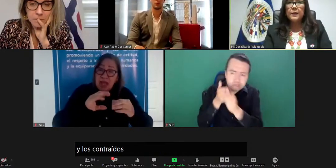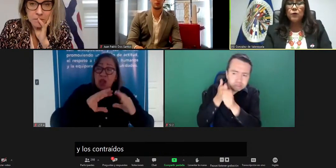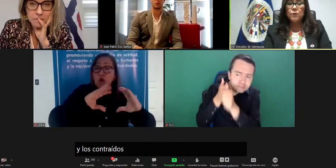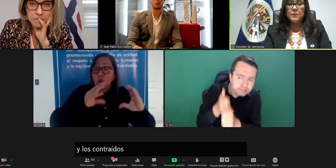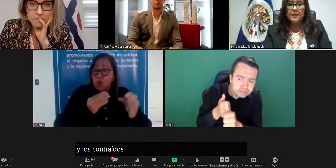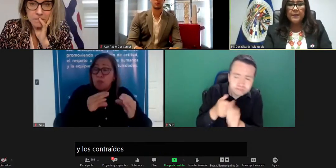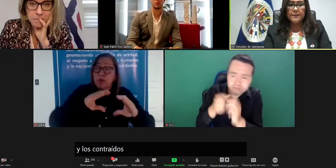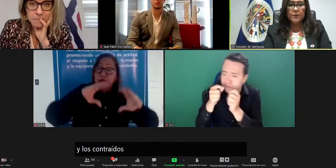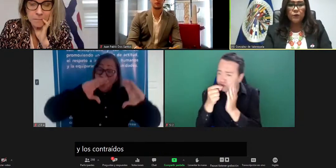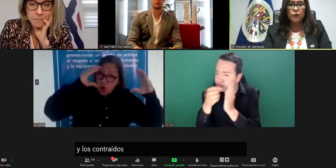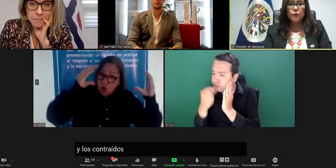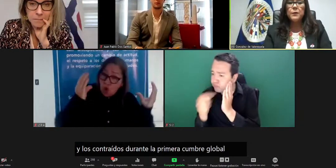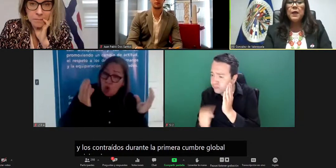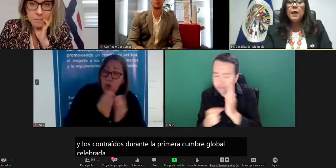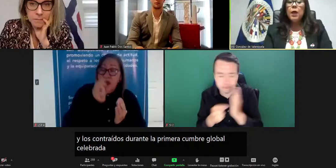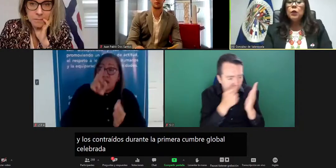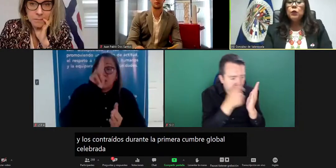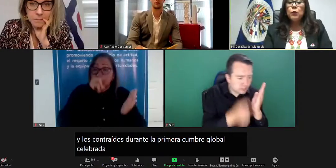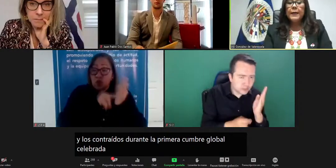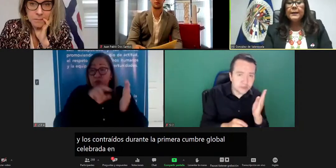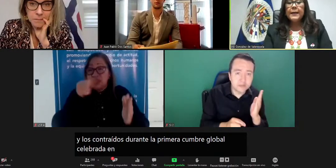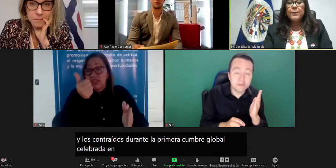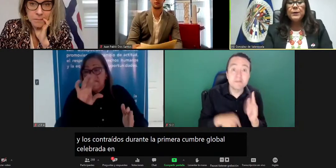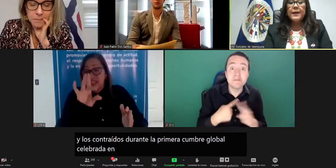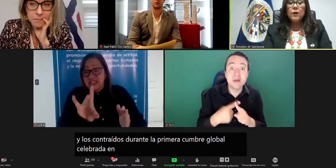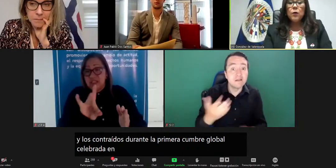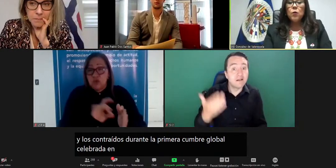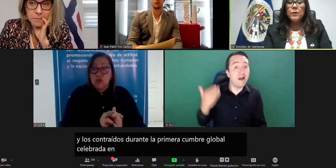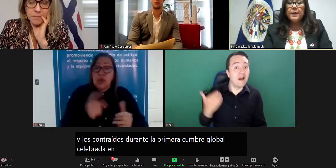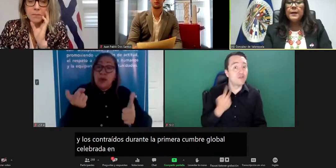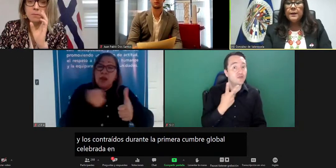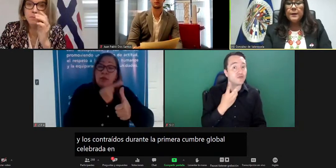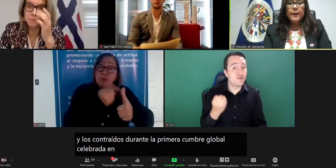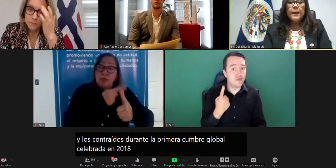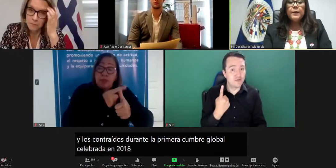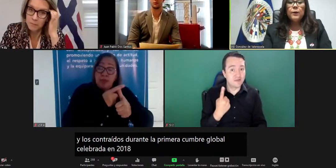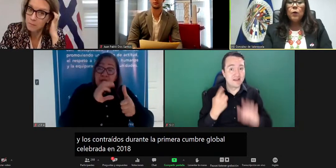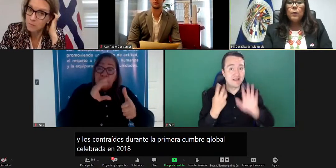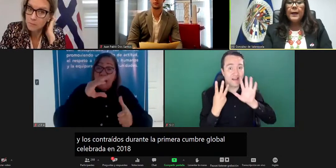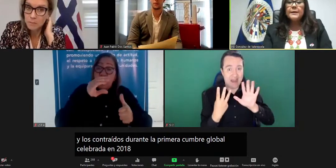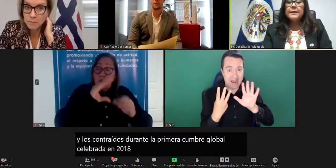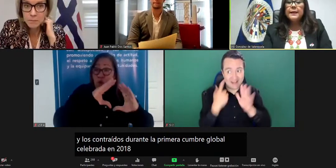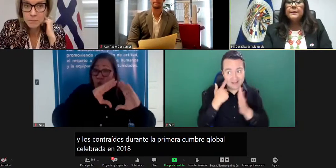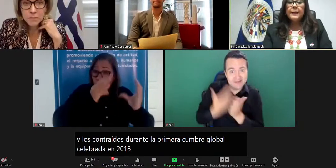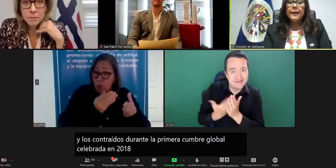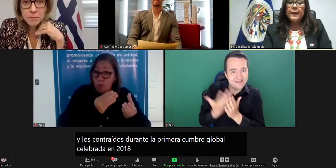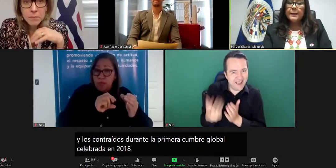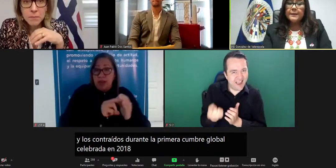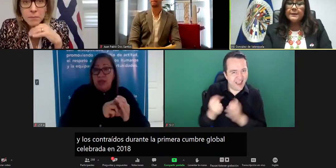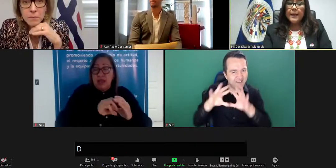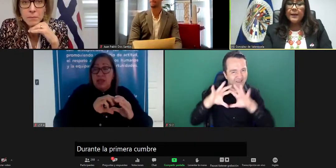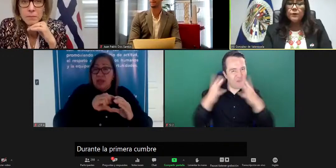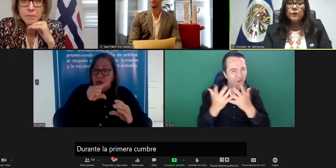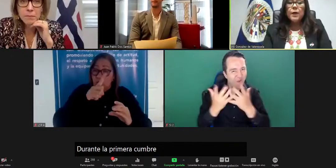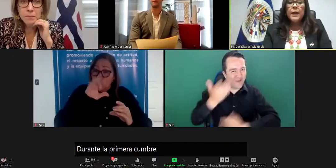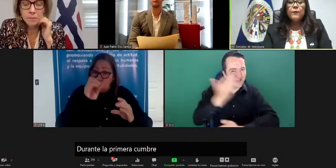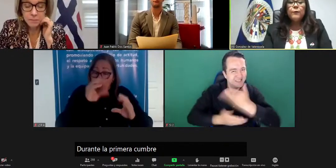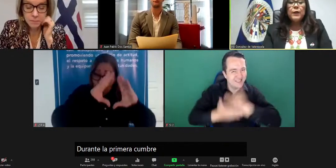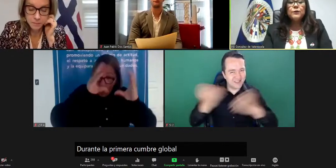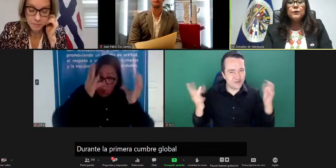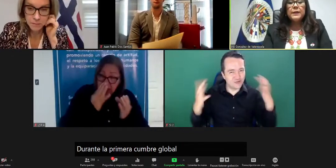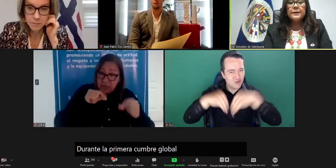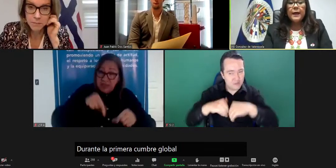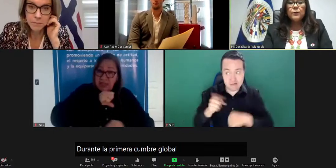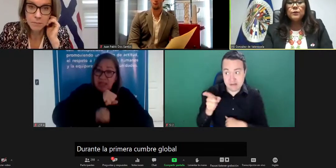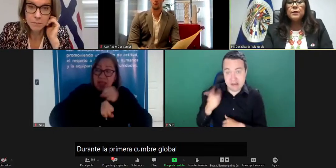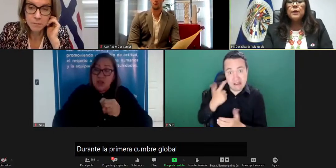global summit celebrated in 2018. during the first summit the first global summit